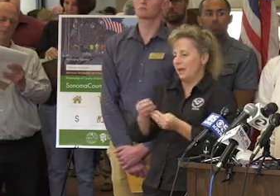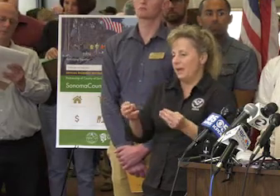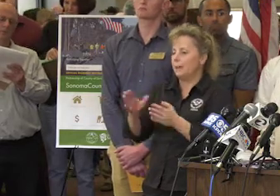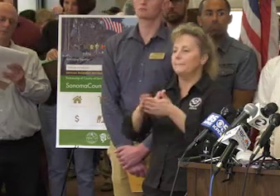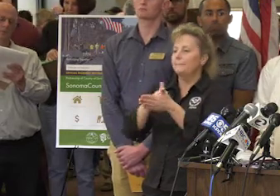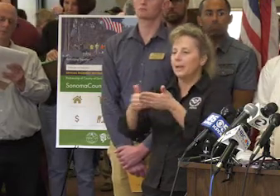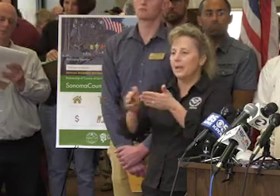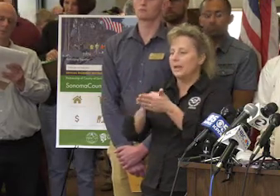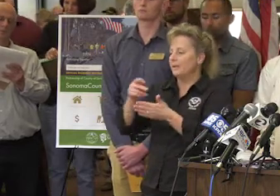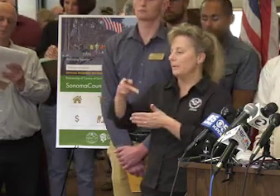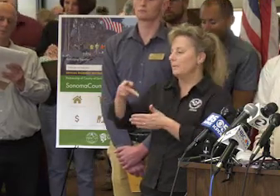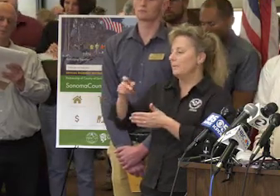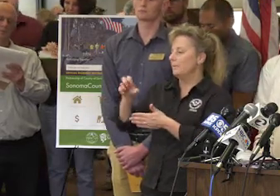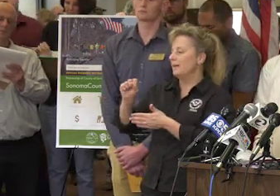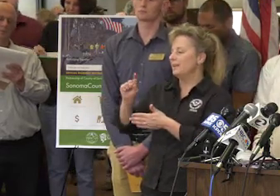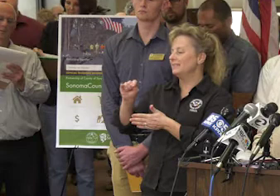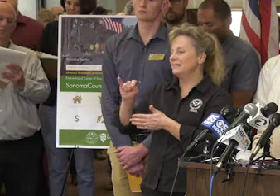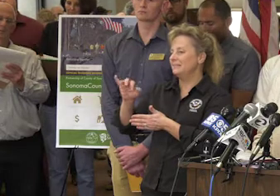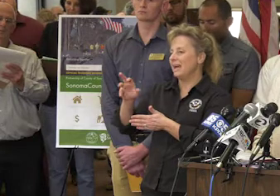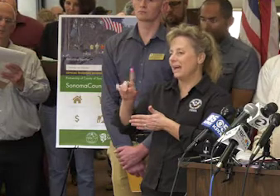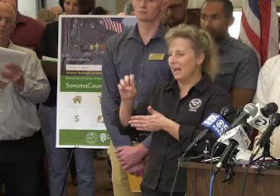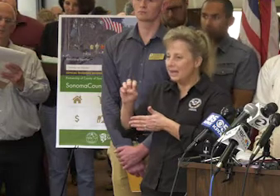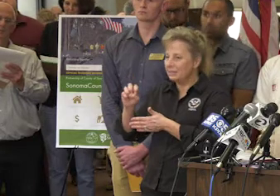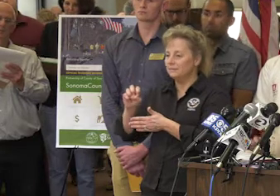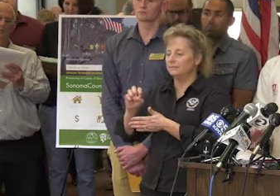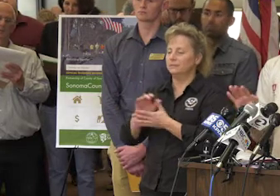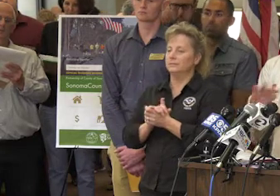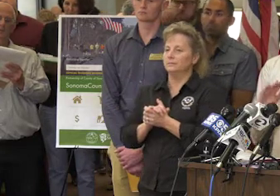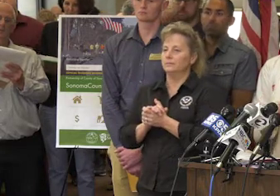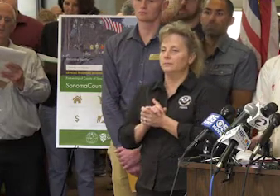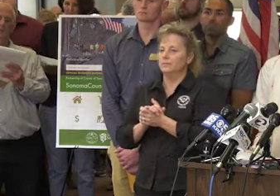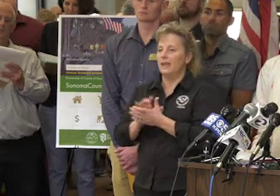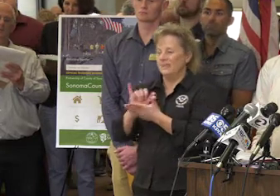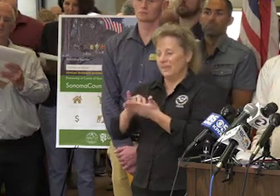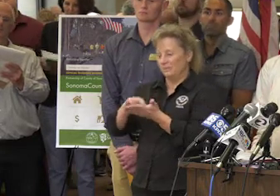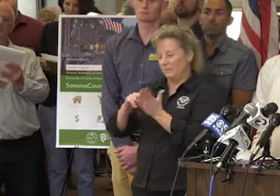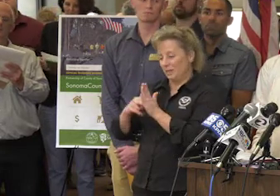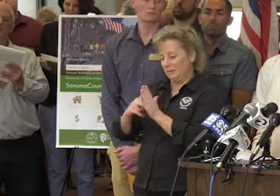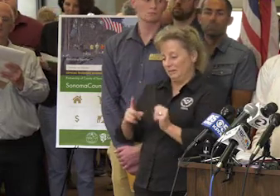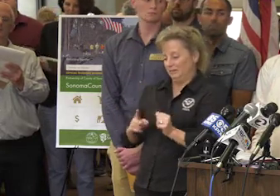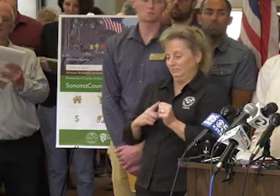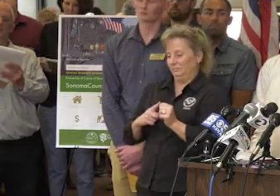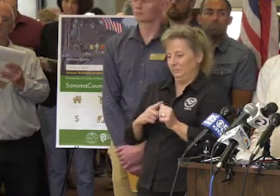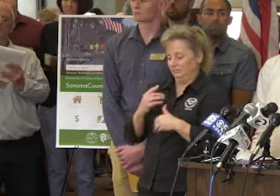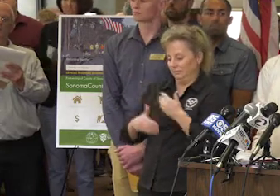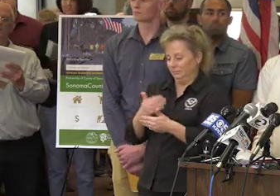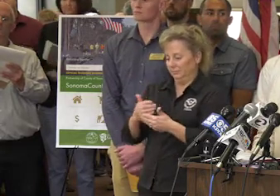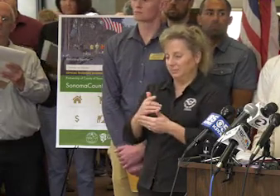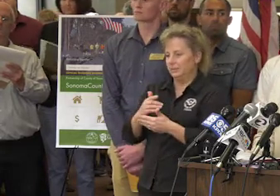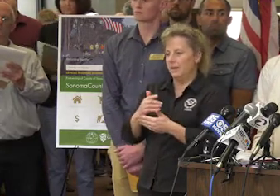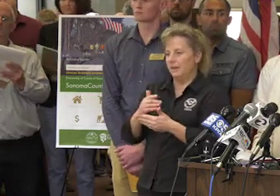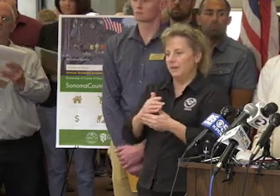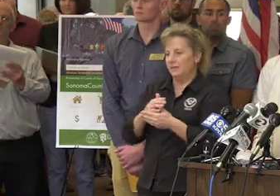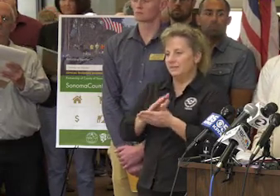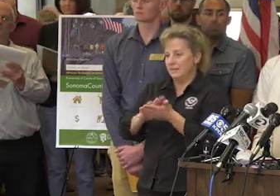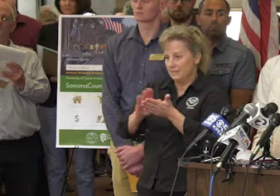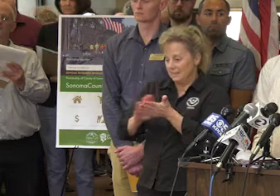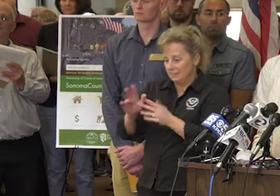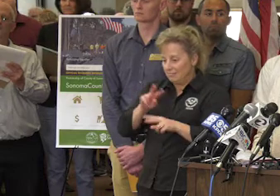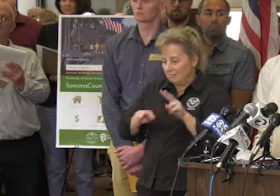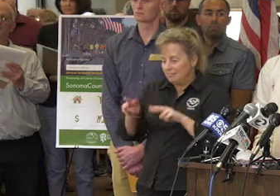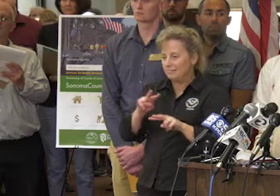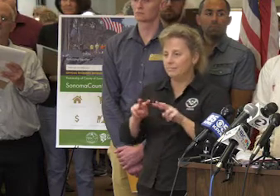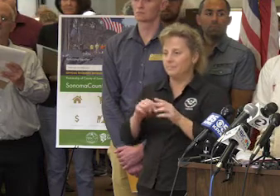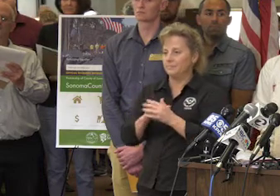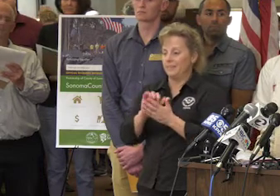paints and the pesticides. And that's what we're talking about when we're talking about this initial first phase of the assessment. And that